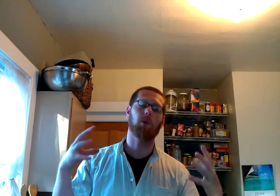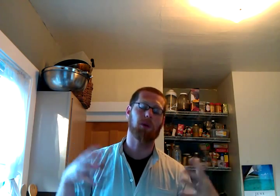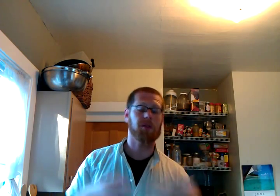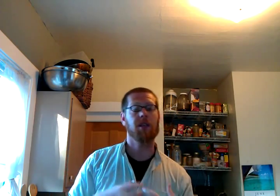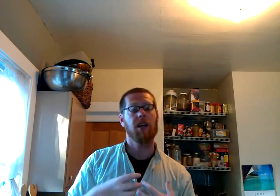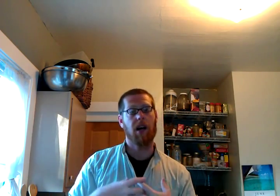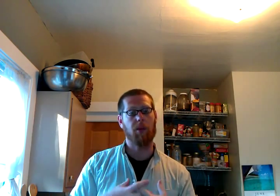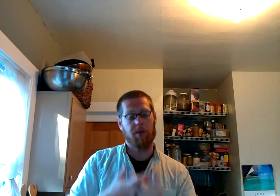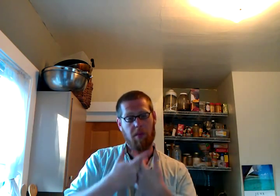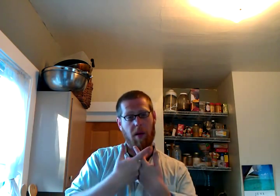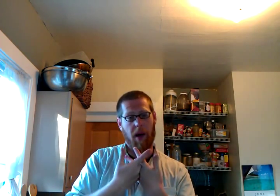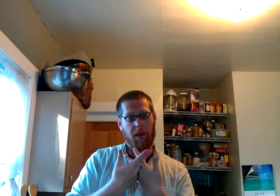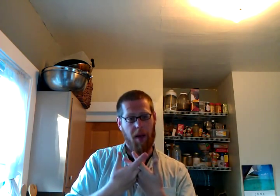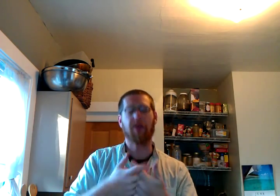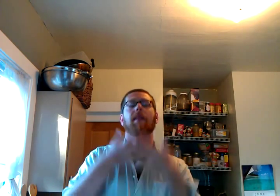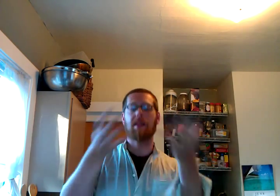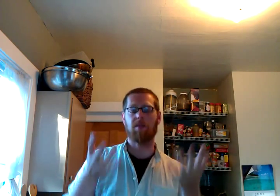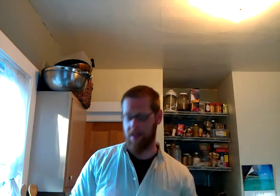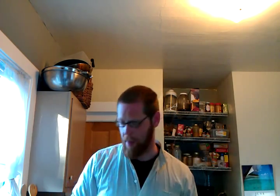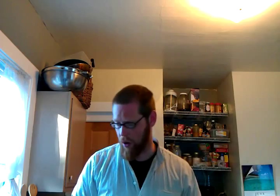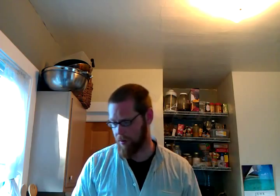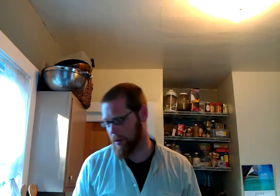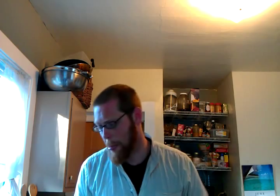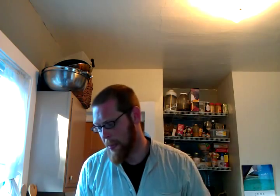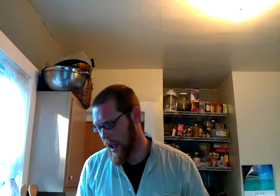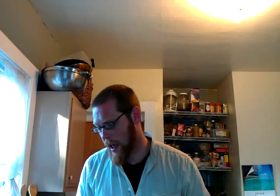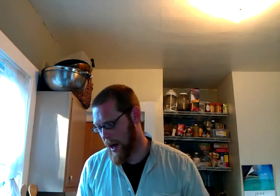words. I think that's powerful.